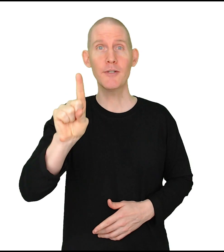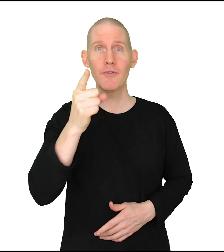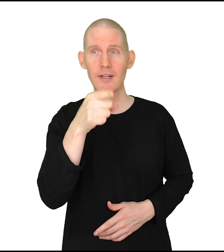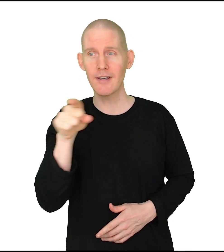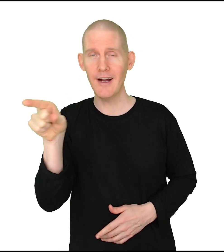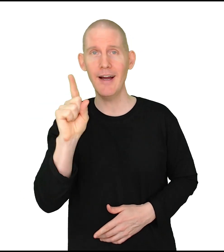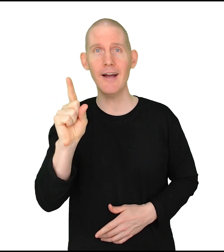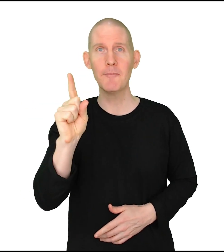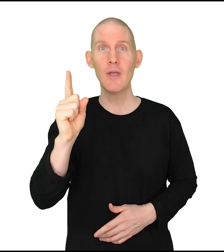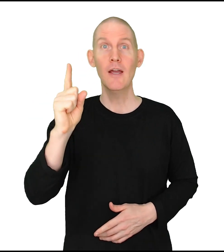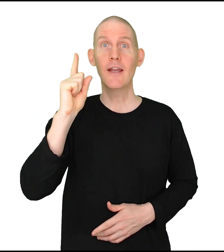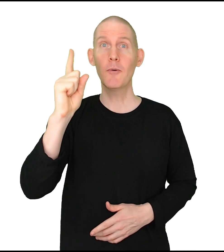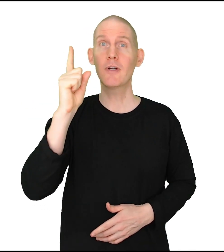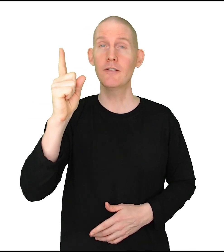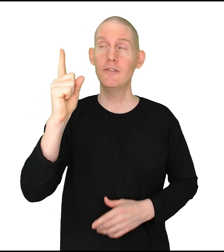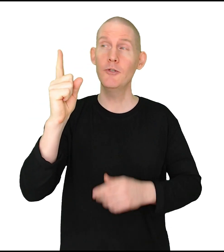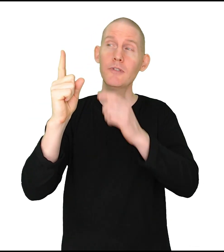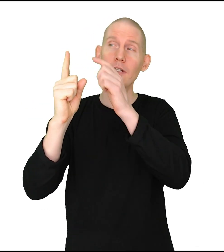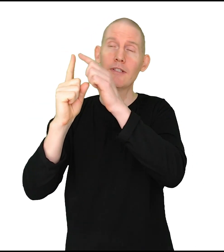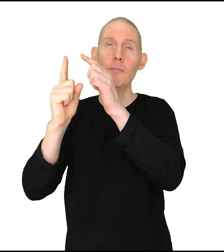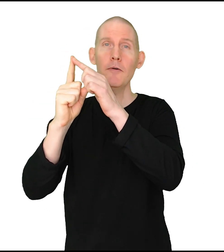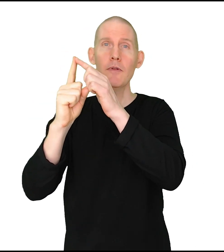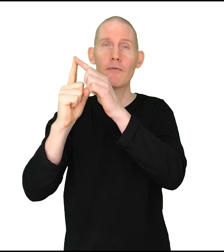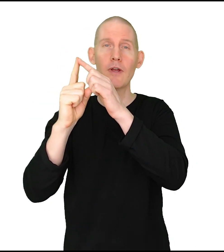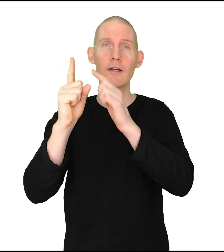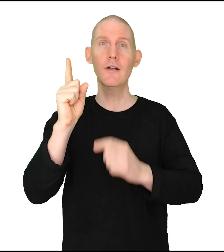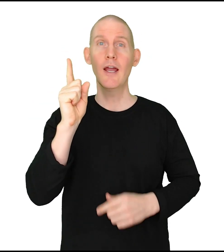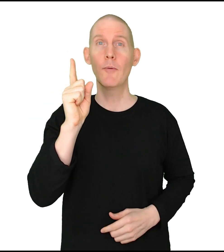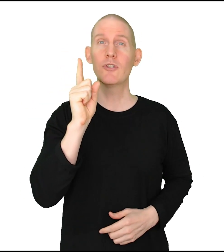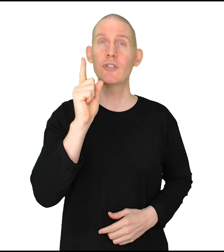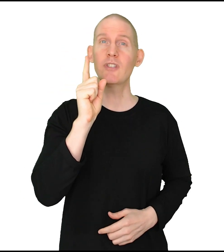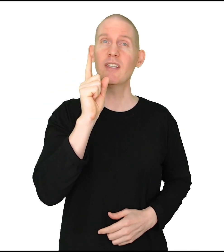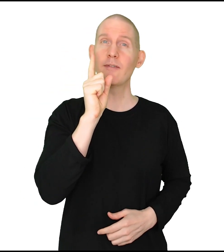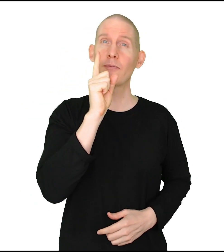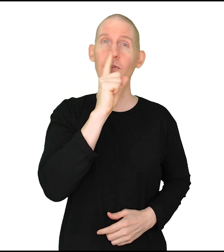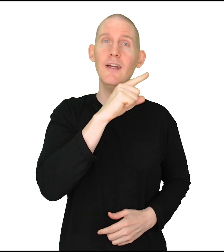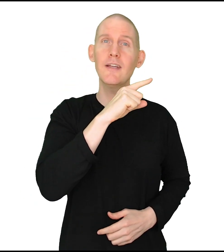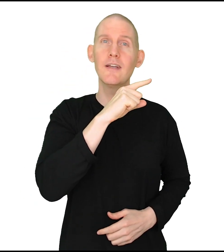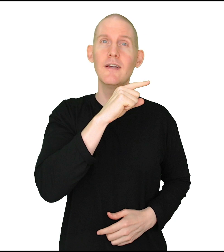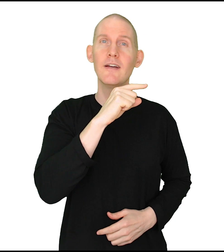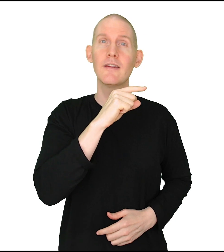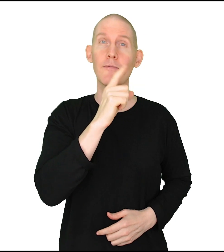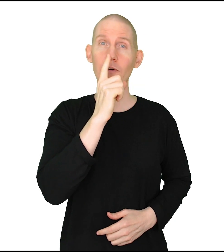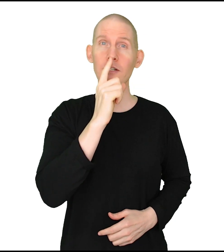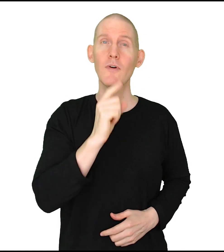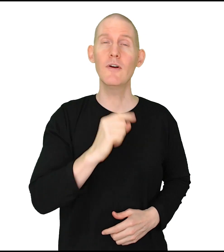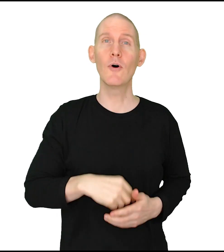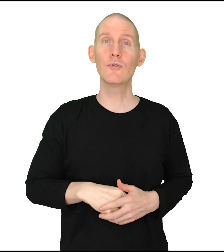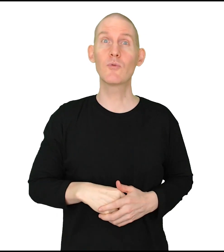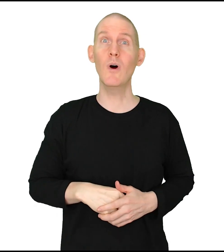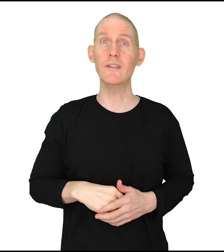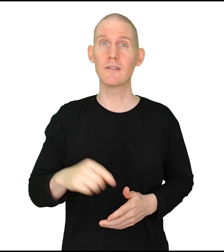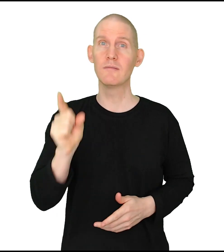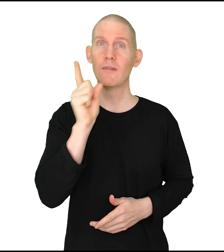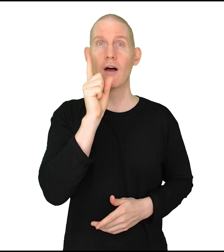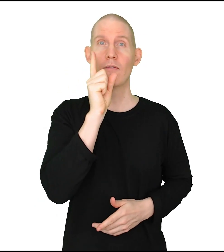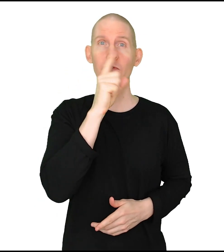finger. Aha! Now we're going to use the tip of the finger, and we're just going to flick the front of our nose once.